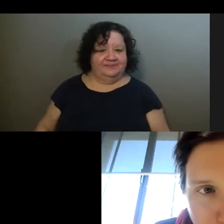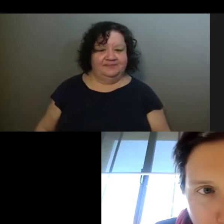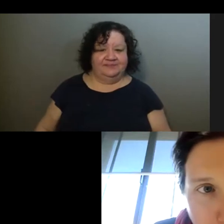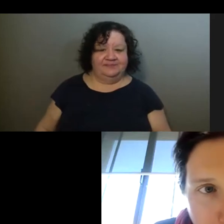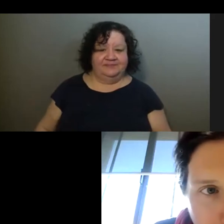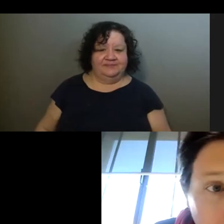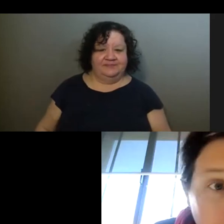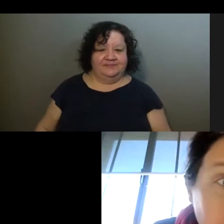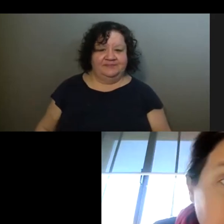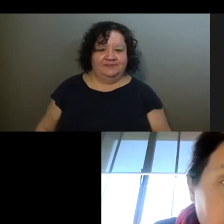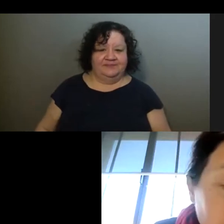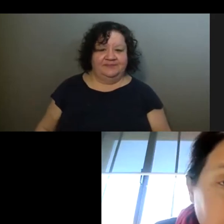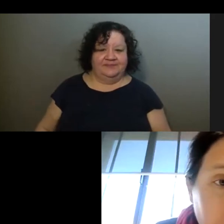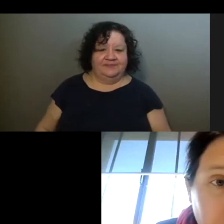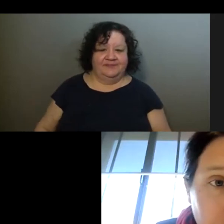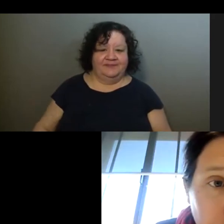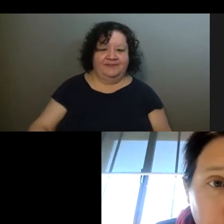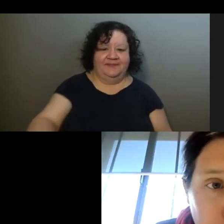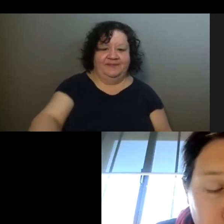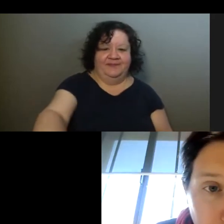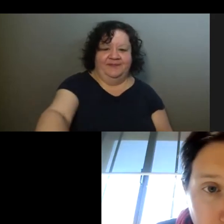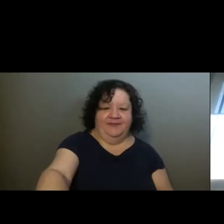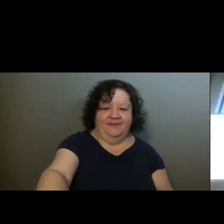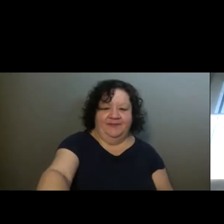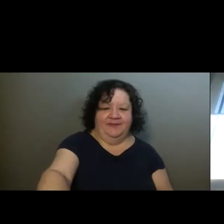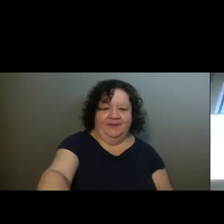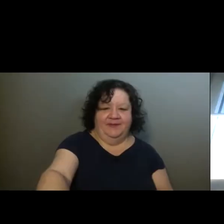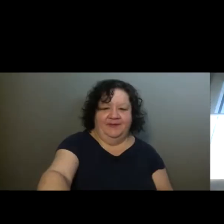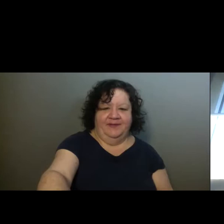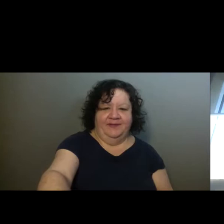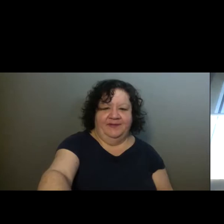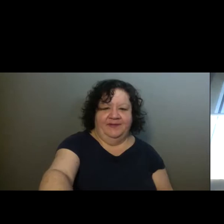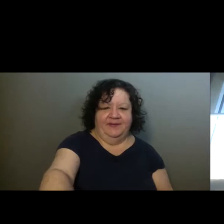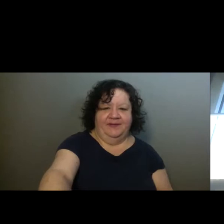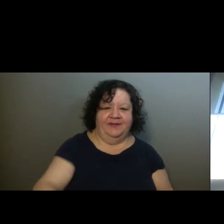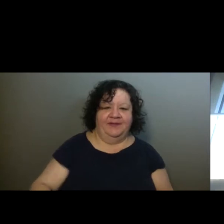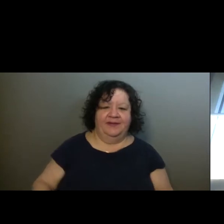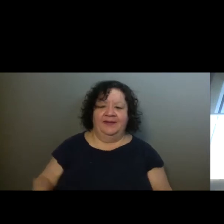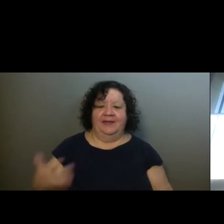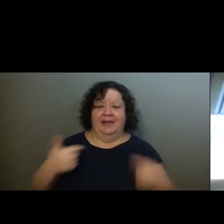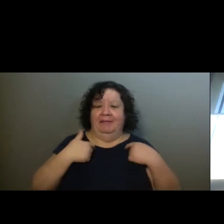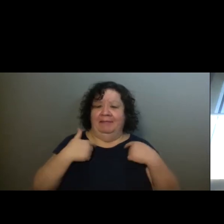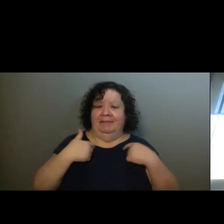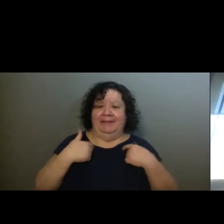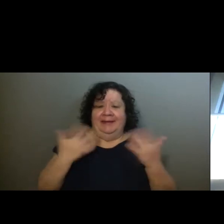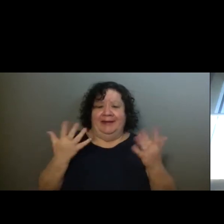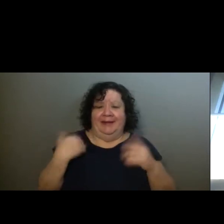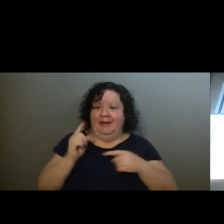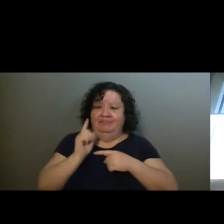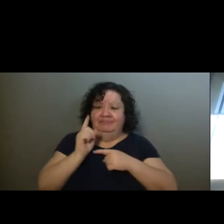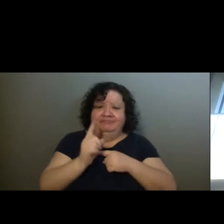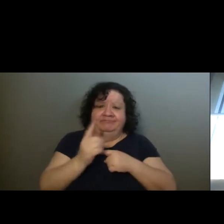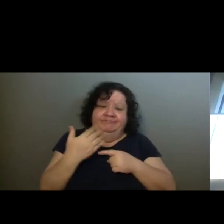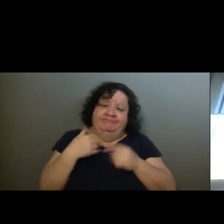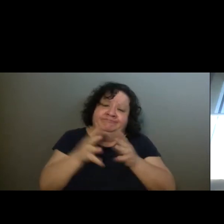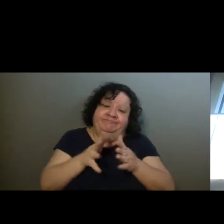I will speak humbly from the perspective of Lebanon, where I'm currently located. So I just want to maybe